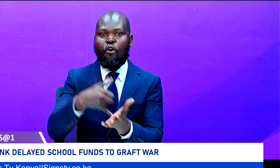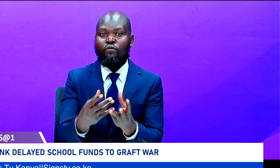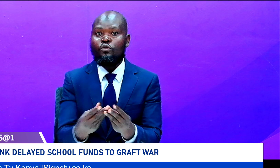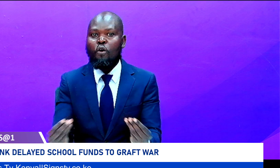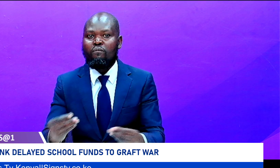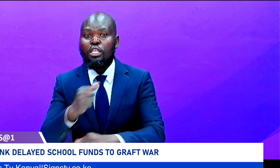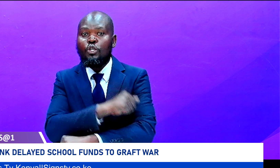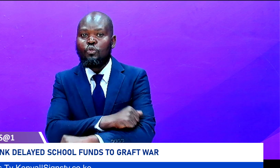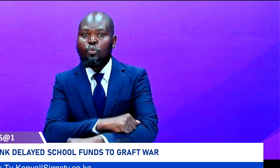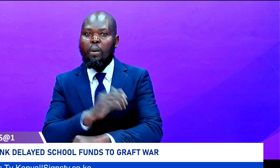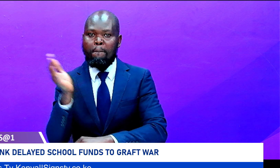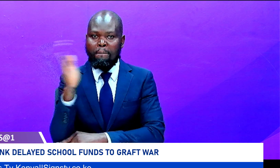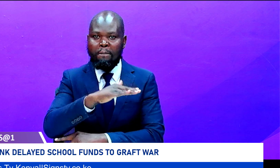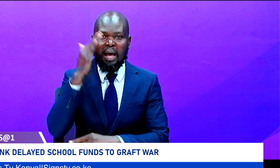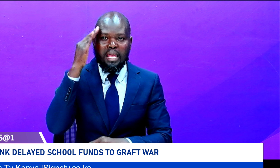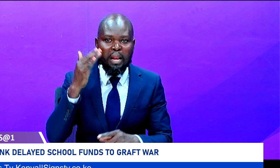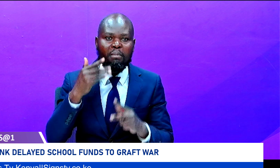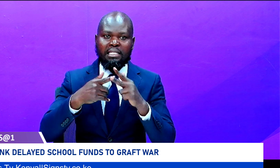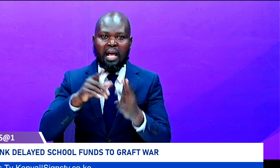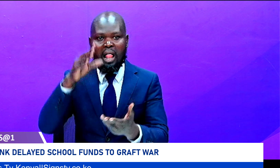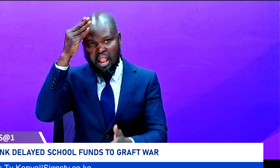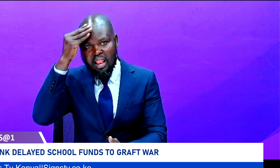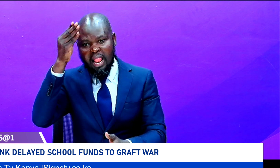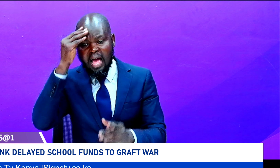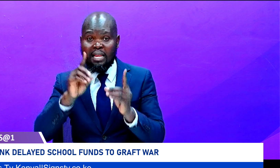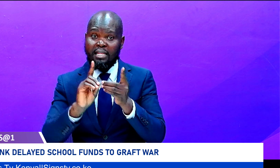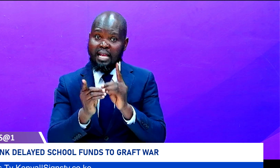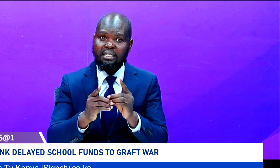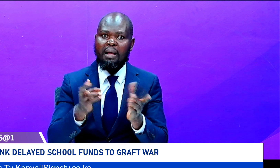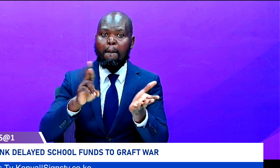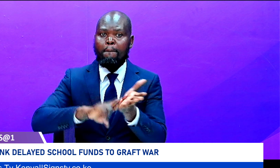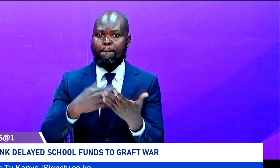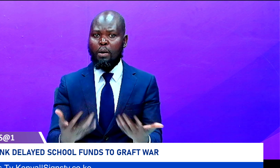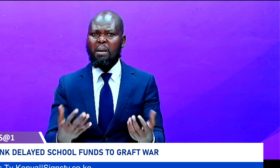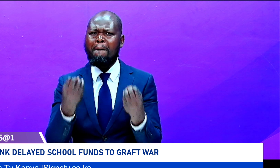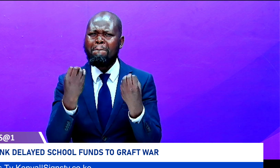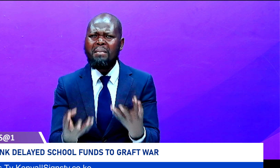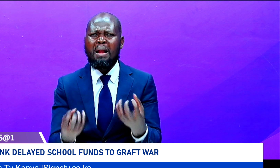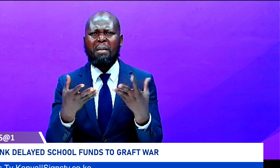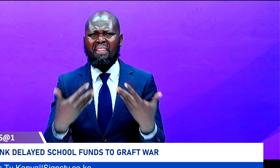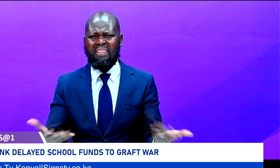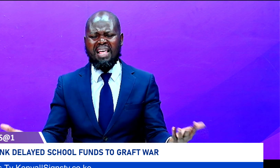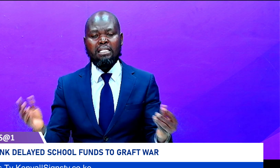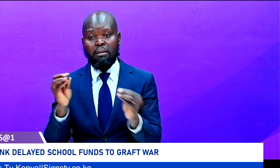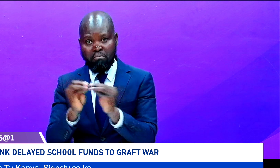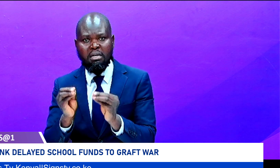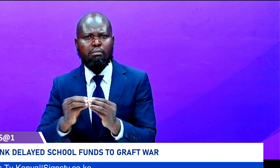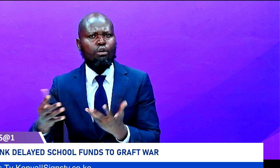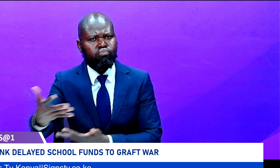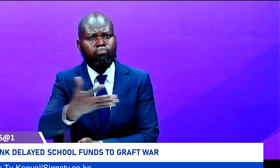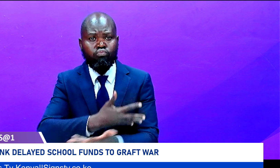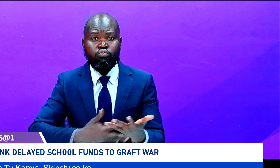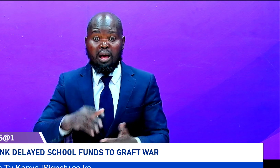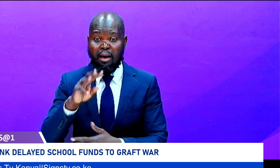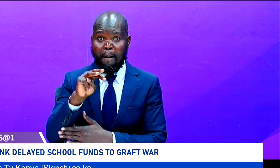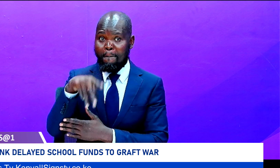school heads resubmitting accurate learners' data, a requirement many institutions are yet to